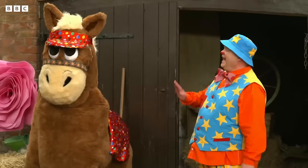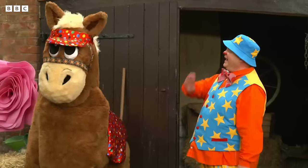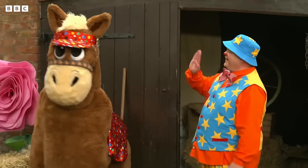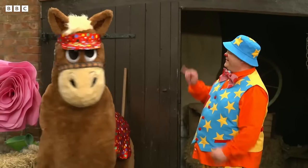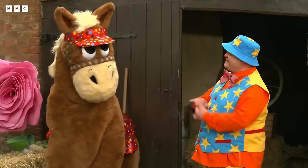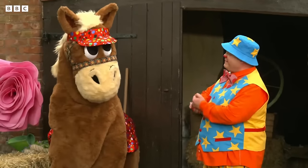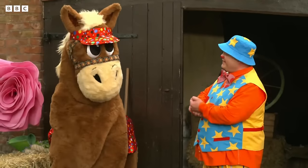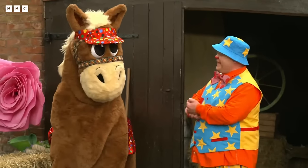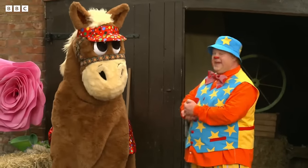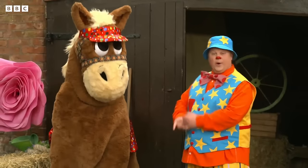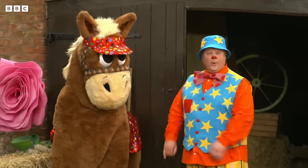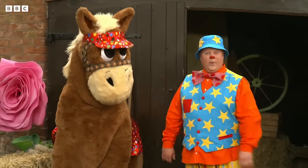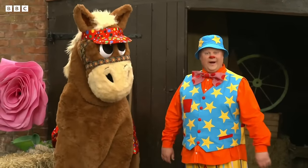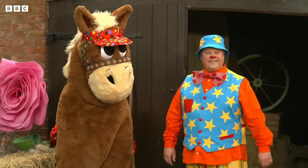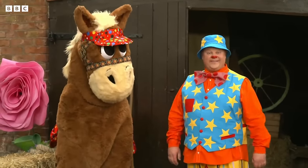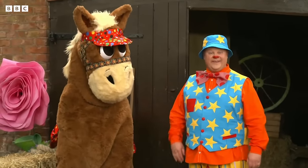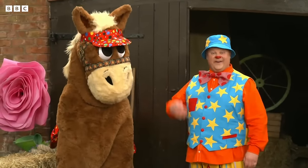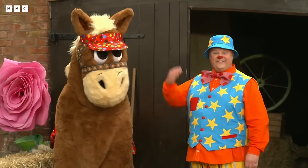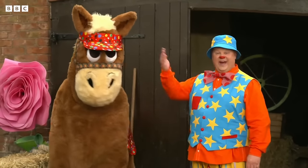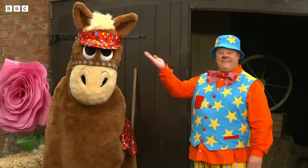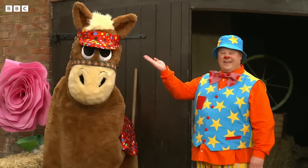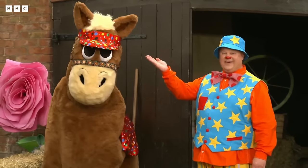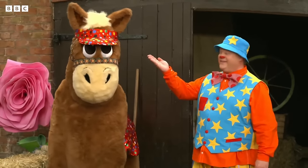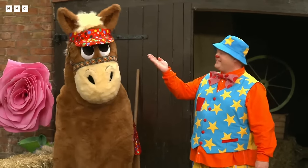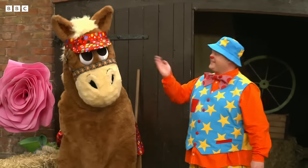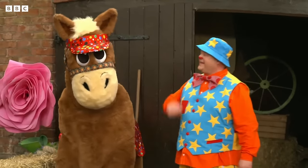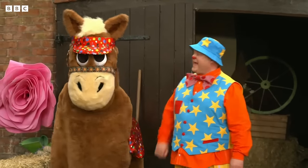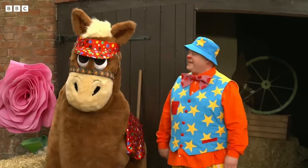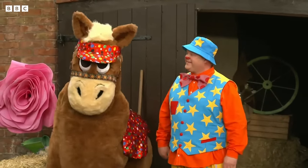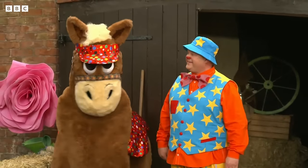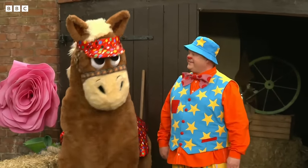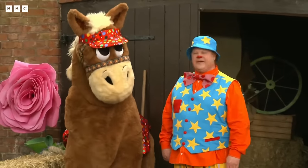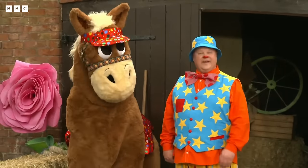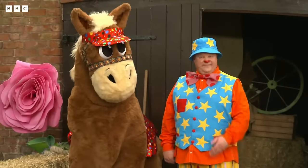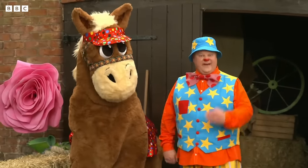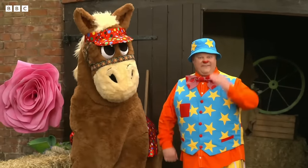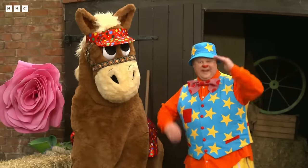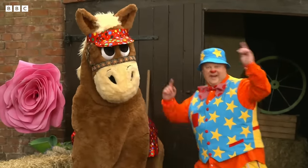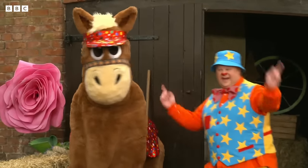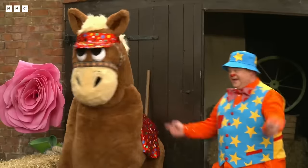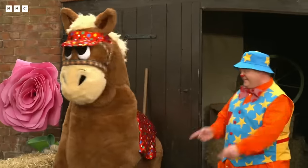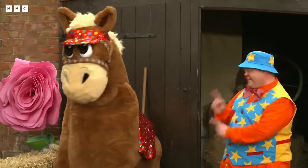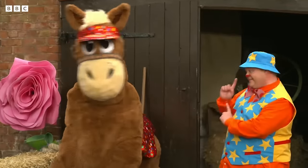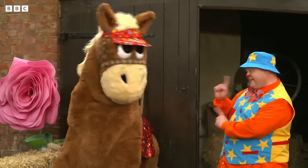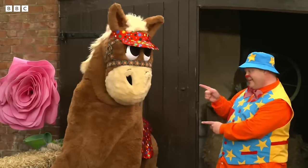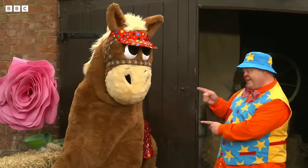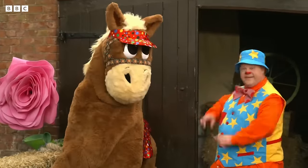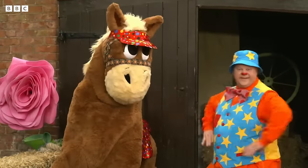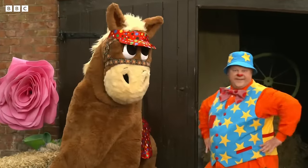Hello, Spotty. Oh, I see you're wearing your sun hat too. Very nice.